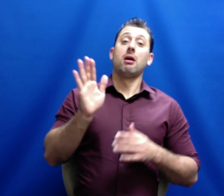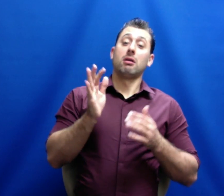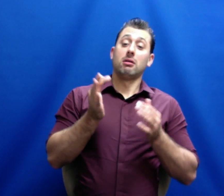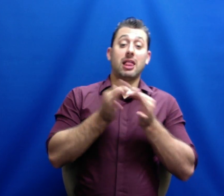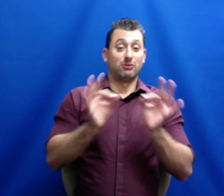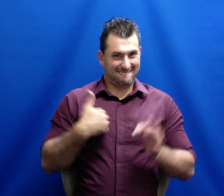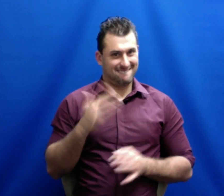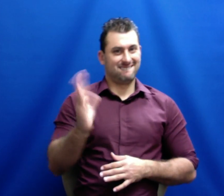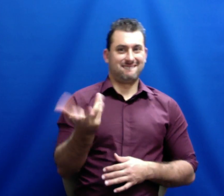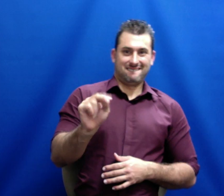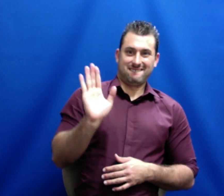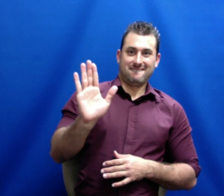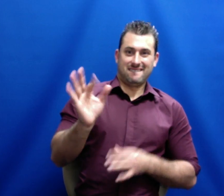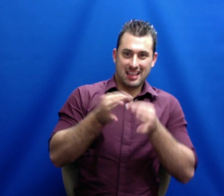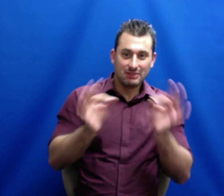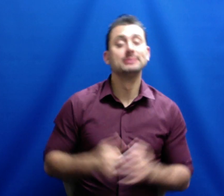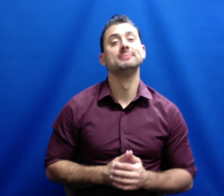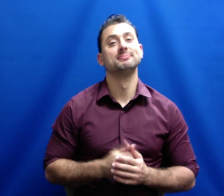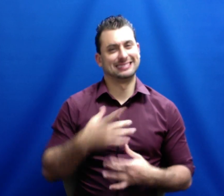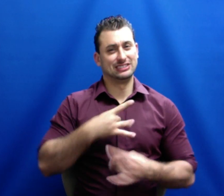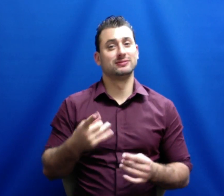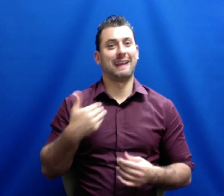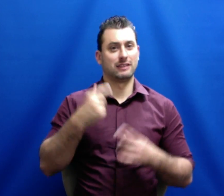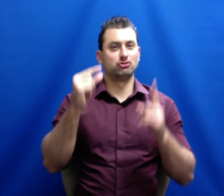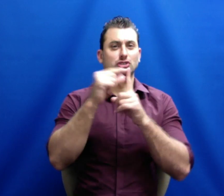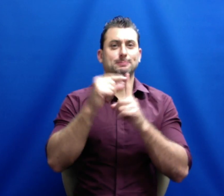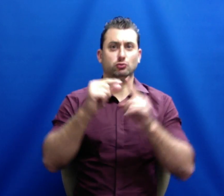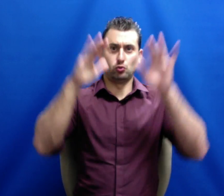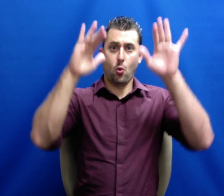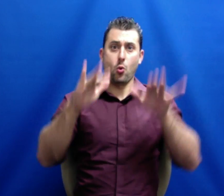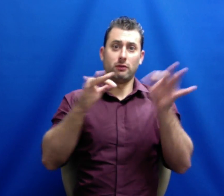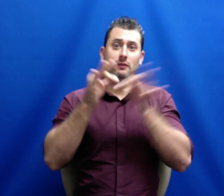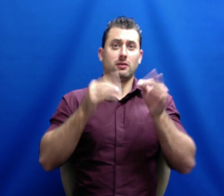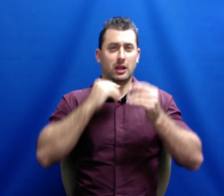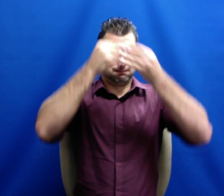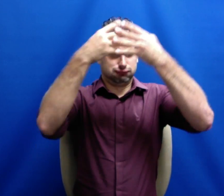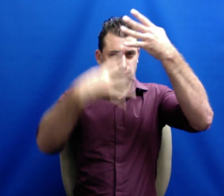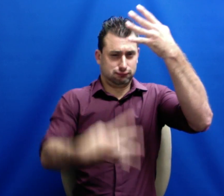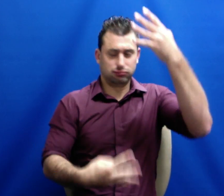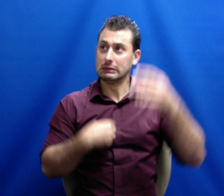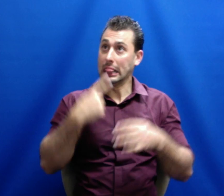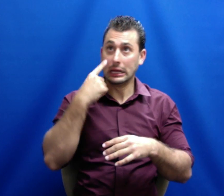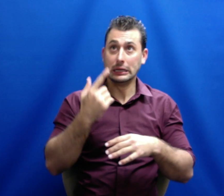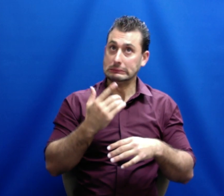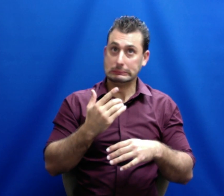Their language, they have their own language as well, and it's interesting. They have terms for snow as numerous as can be found.